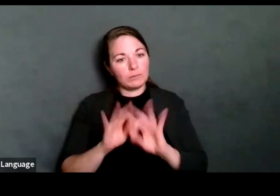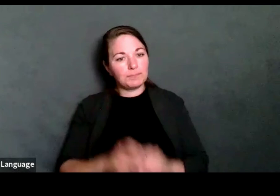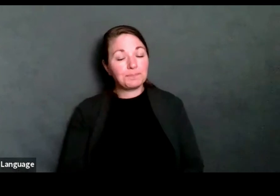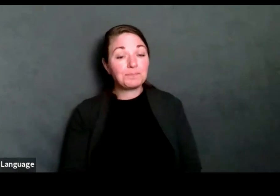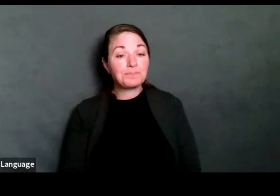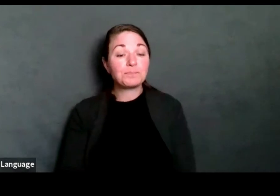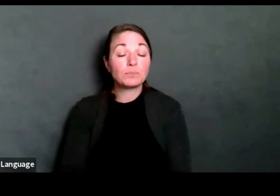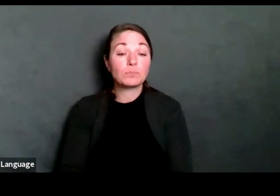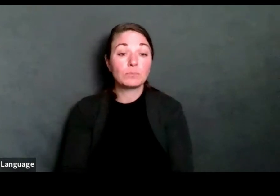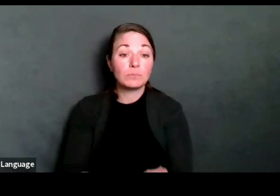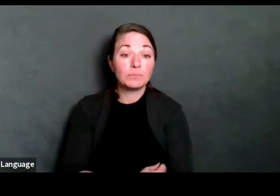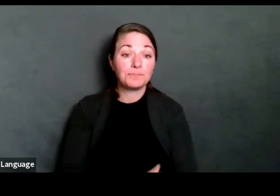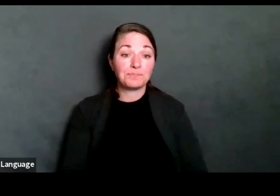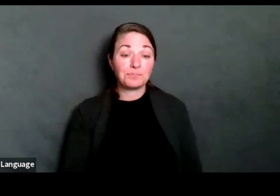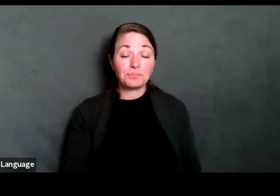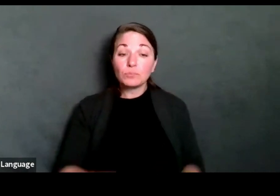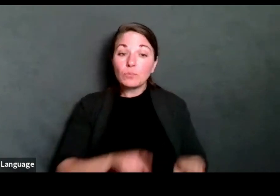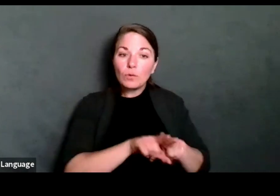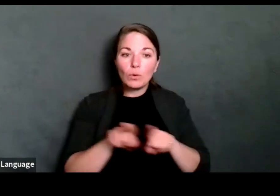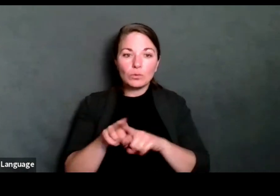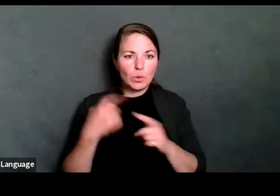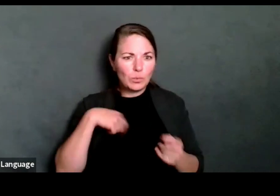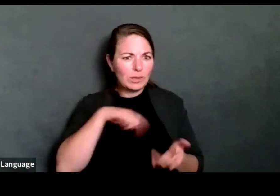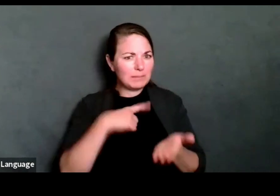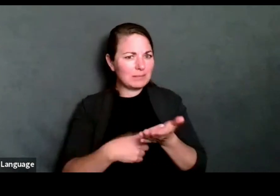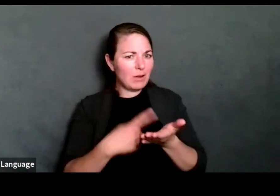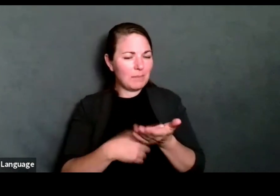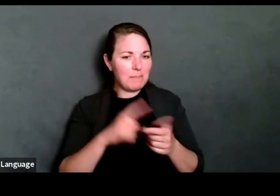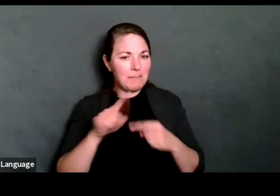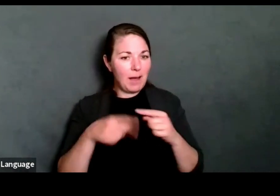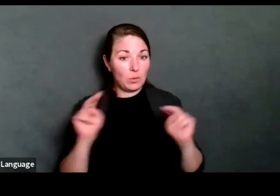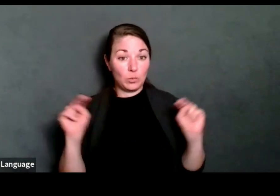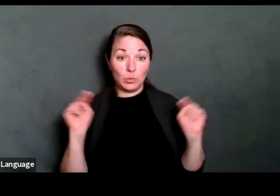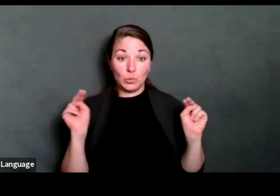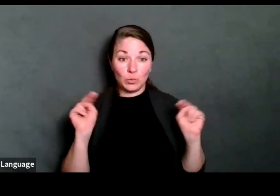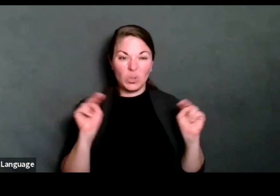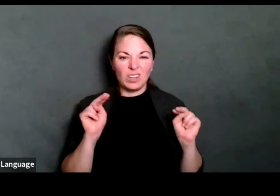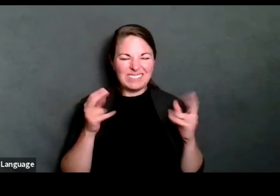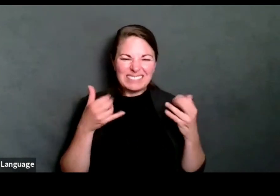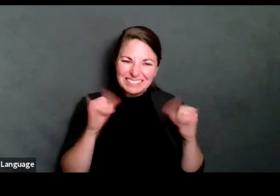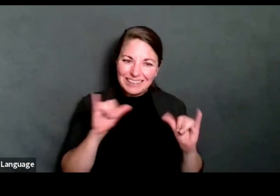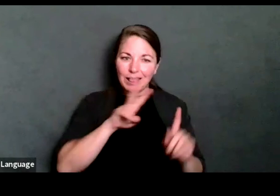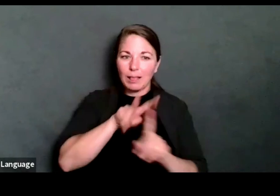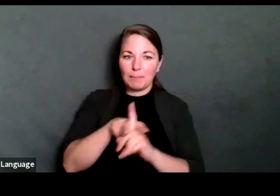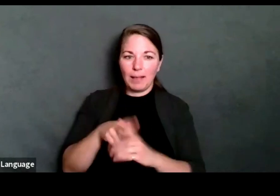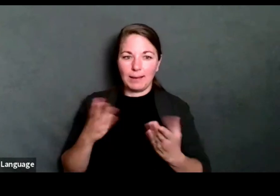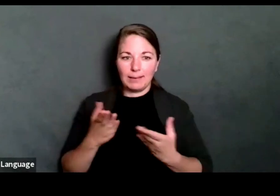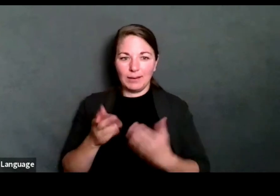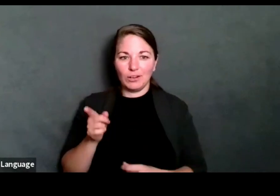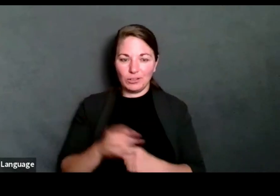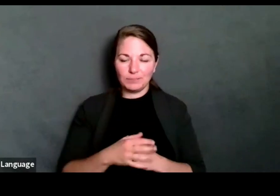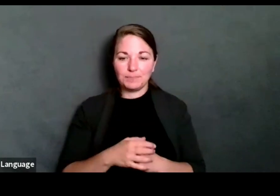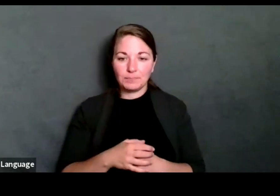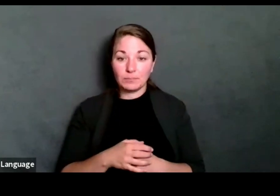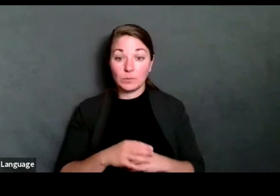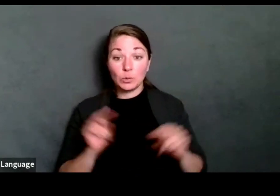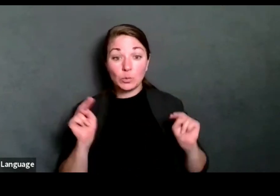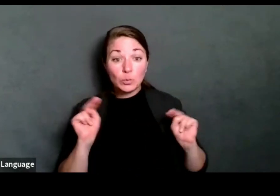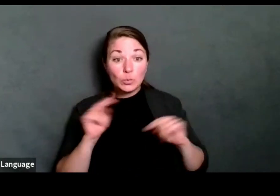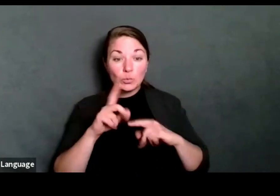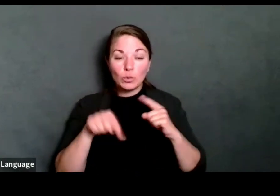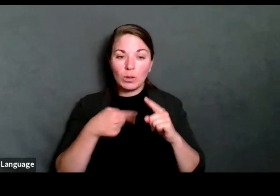talked about really for the last couple minutes, work on being neutral about the survivor's behaviors